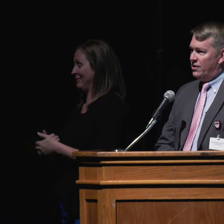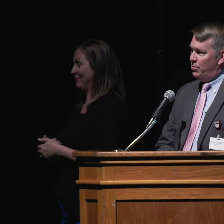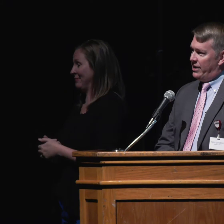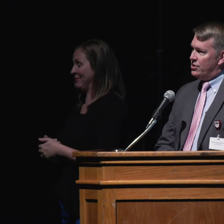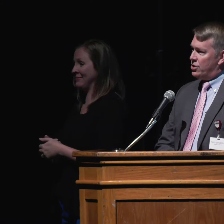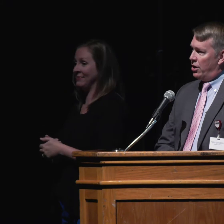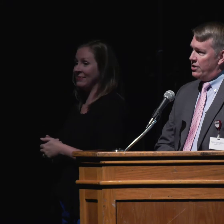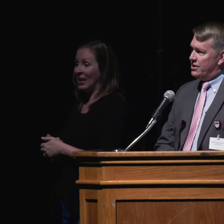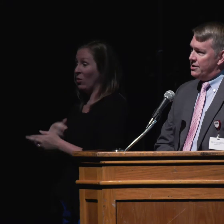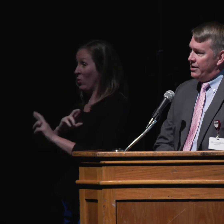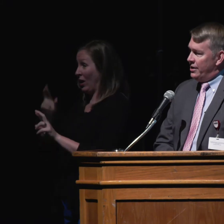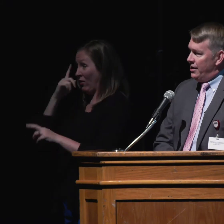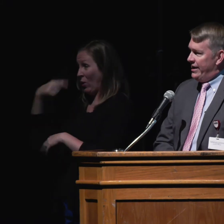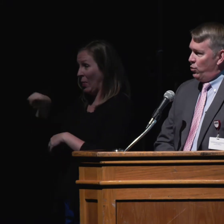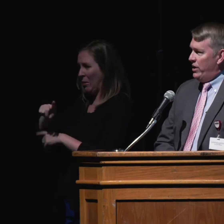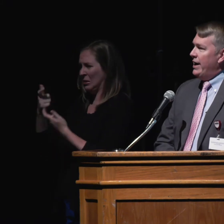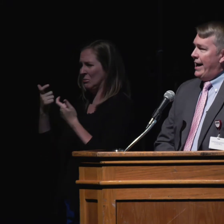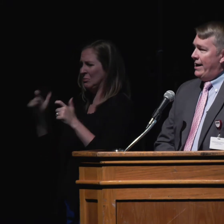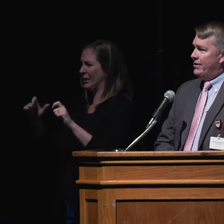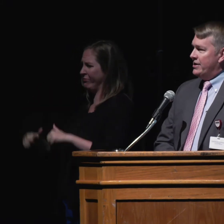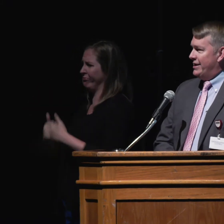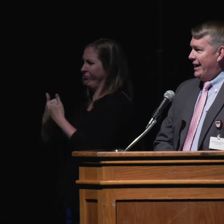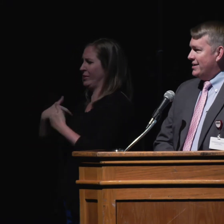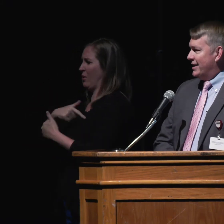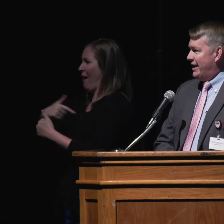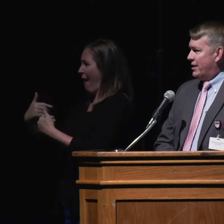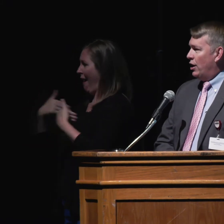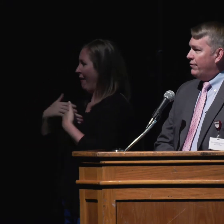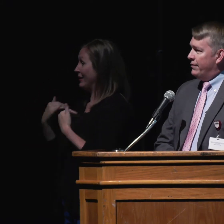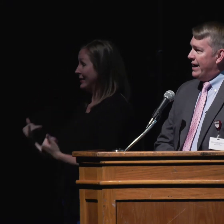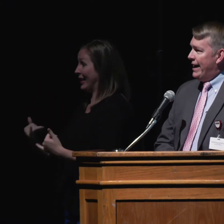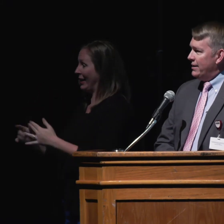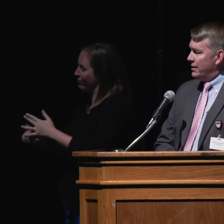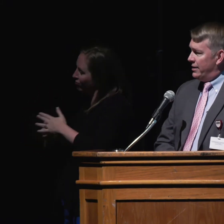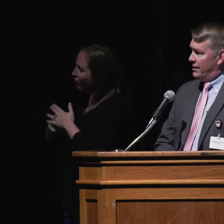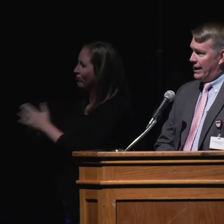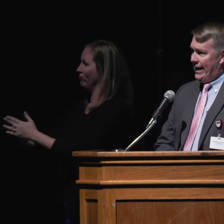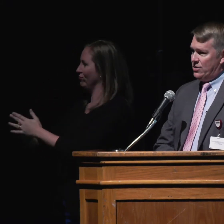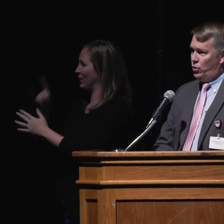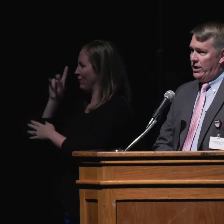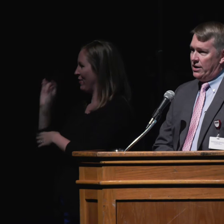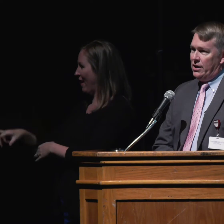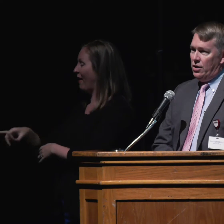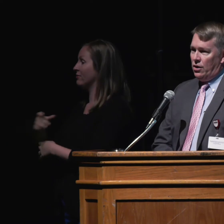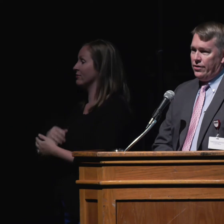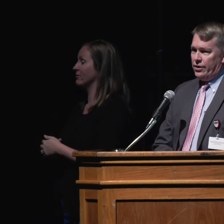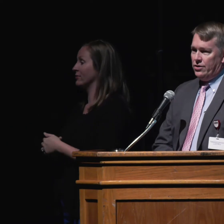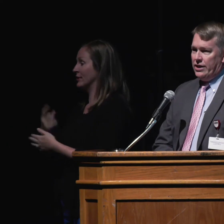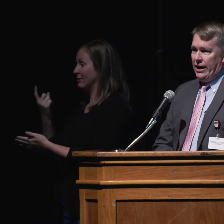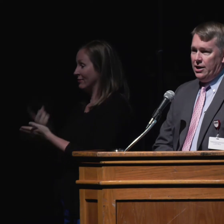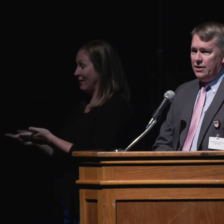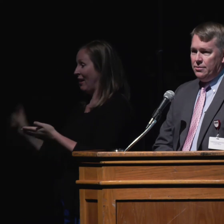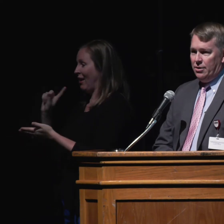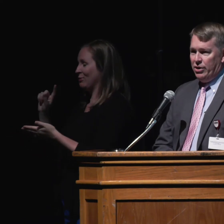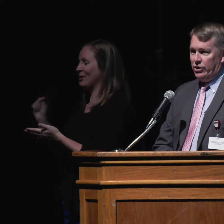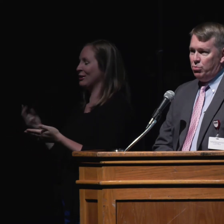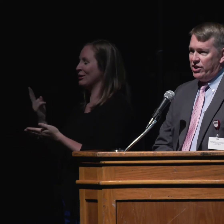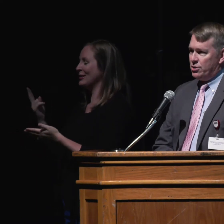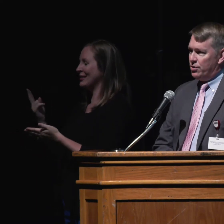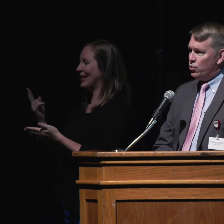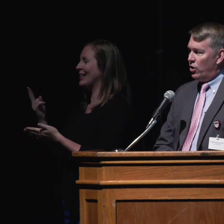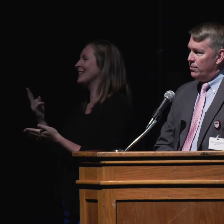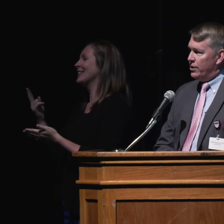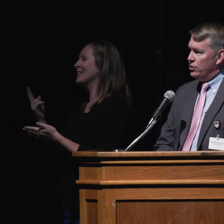is one of the biggest charges that we have, and today is the kickoff of that. Last week on Thursday, the